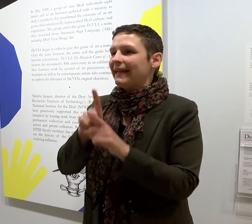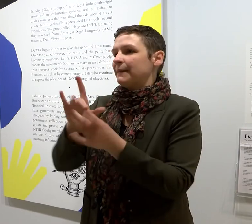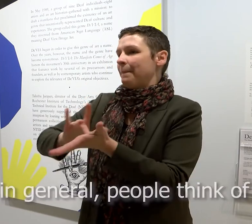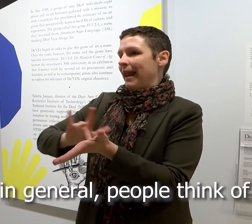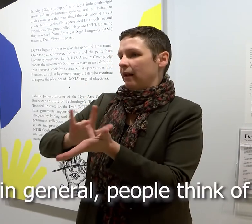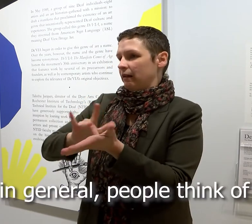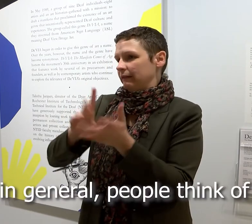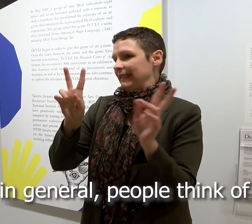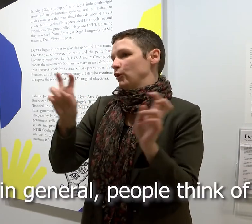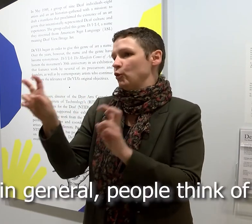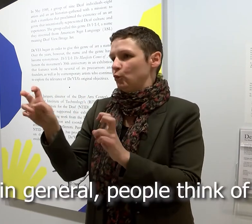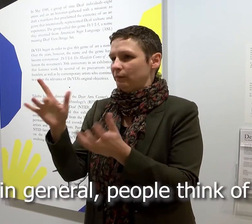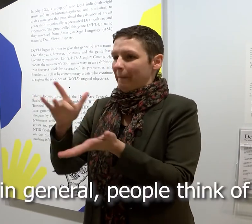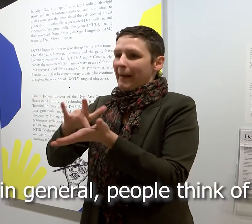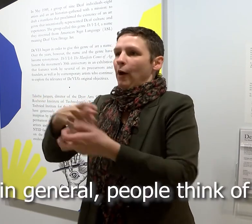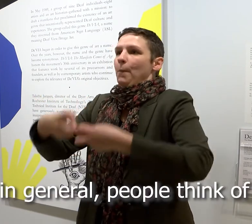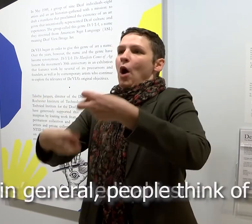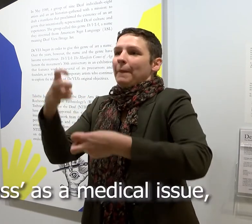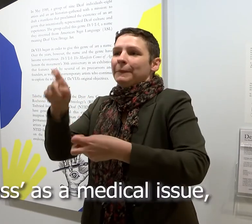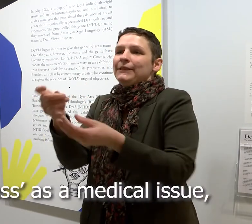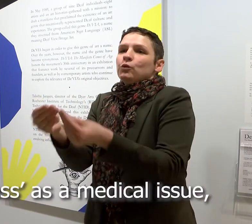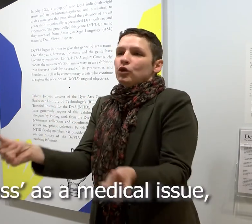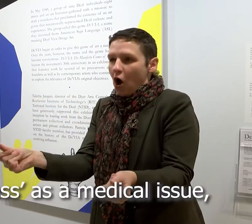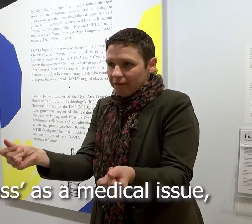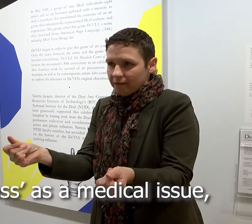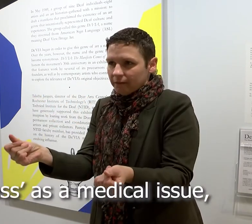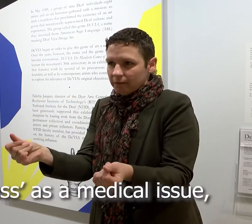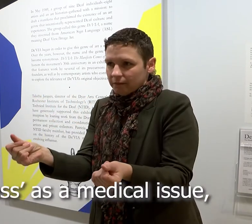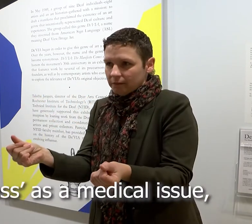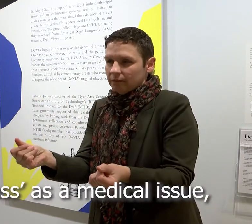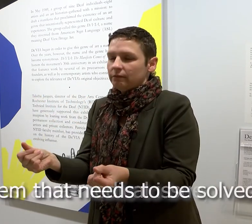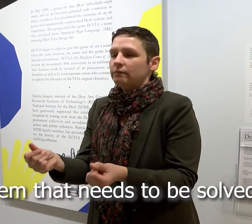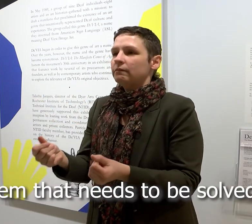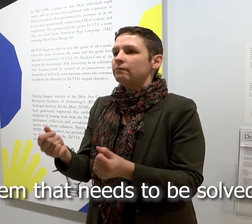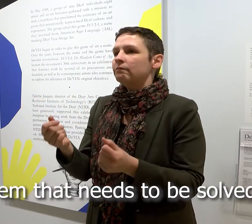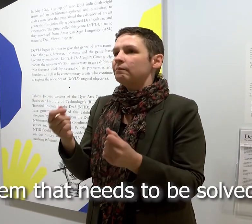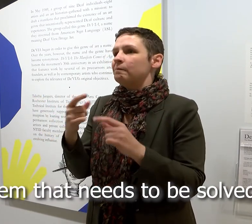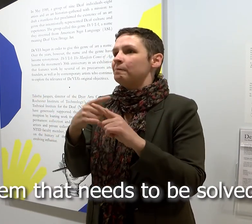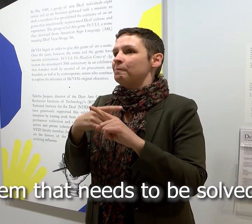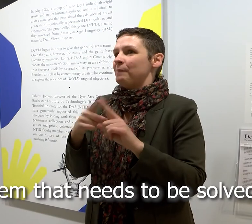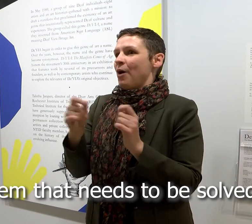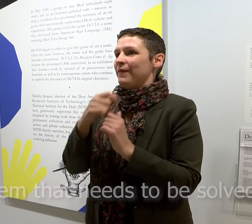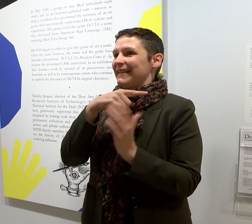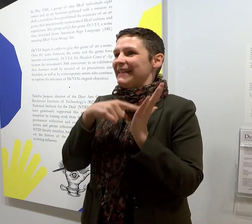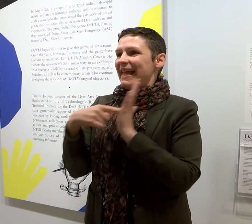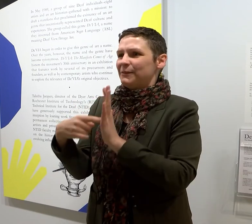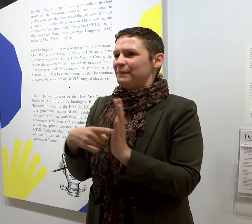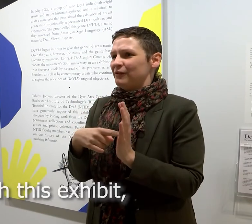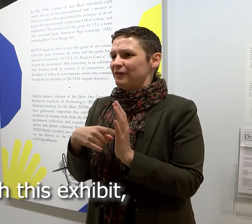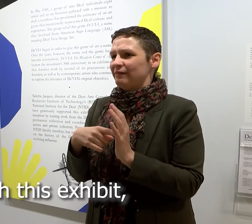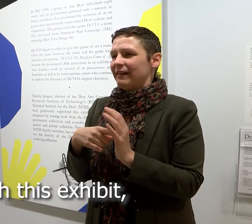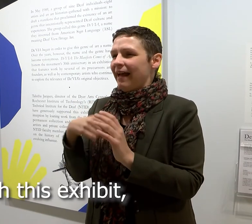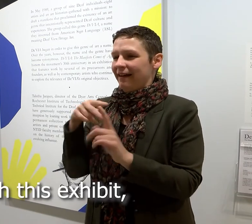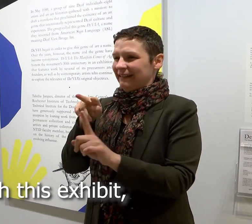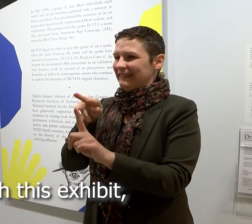I THINK IN GENERAL, PEOPLE THINK OF DEAFNESS AS A MEDICAL ISSUE, A PROBLEM THAT NEEDS TO BE SOLVED. BUT WITH THIS EXHIBIT,